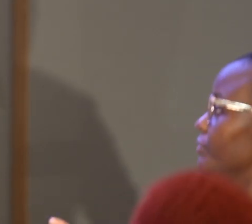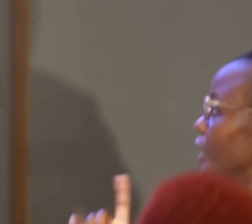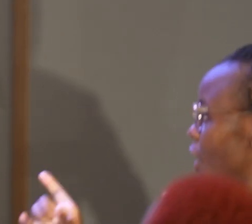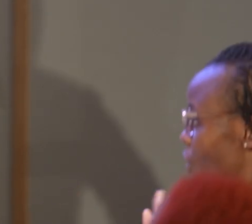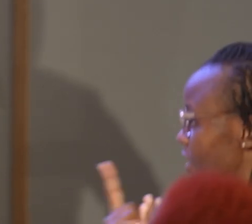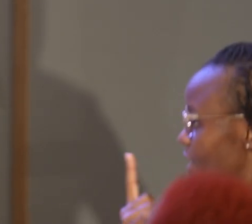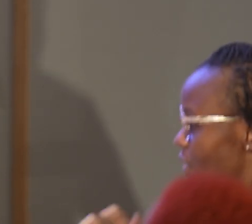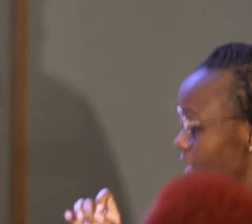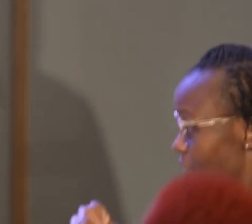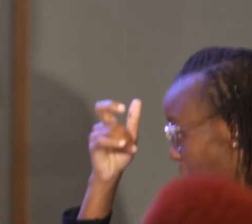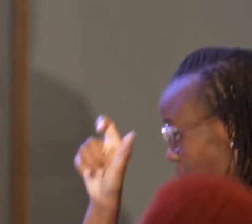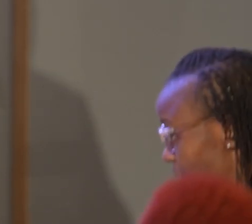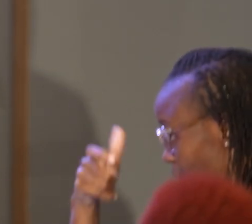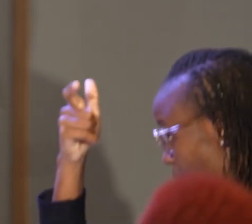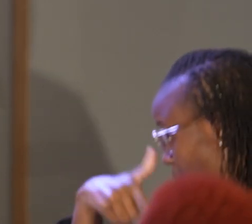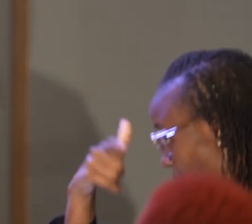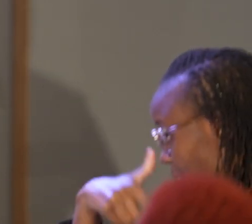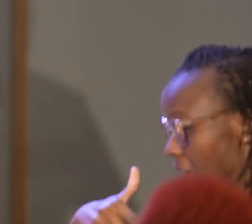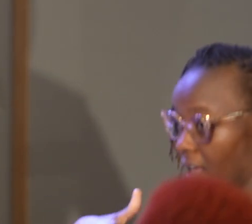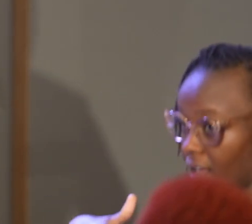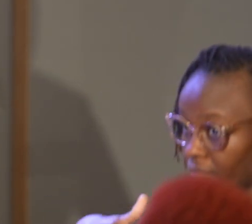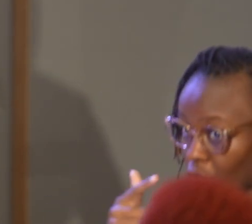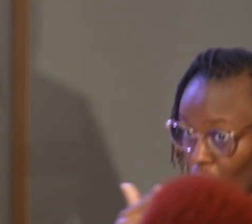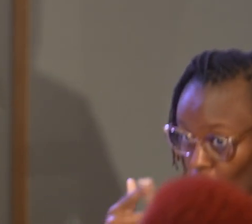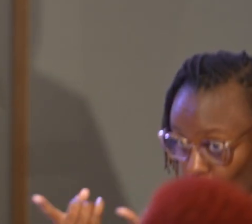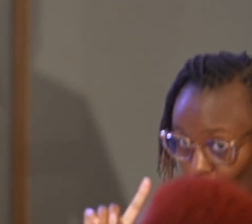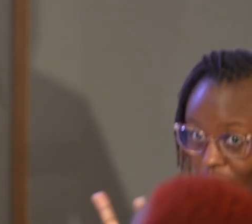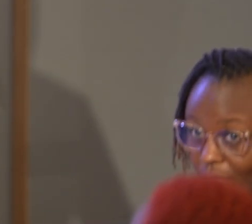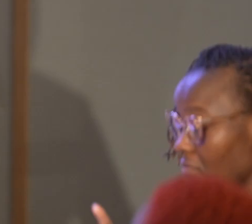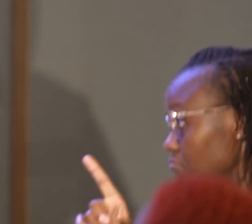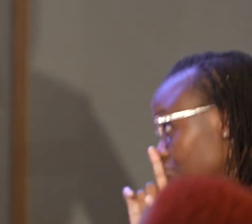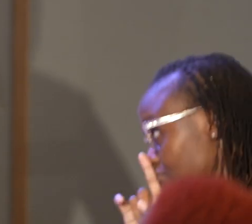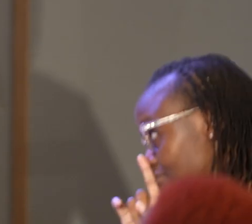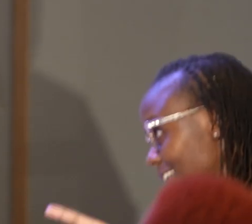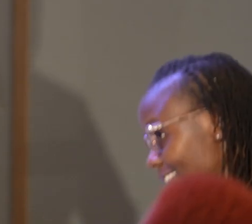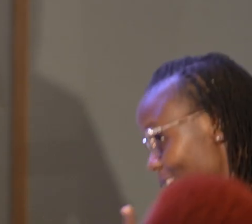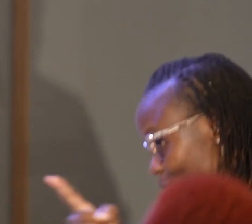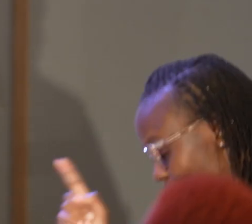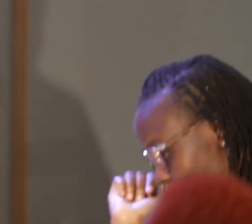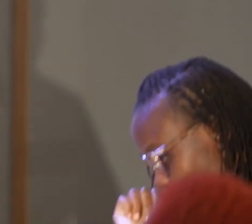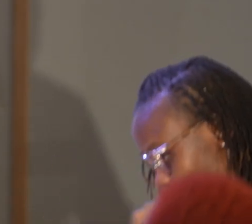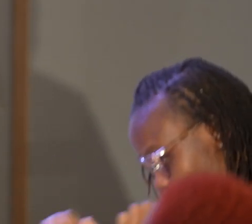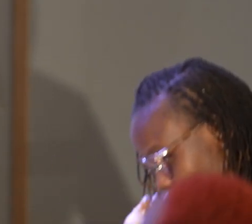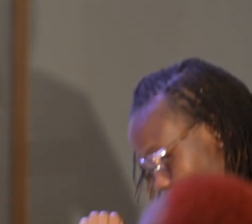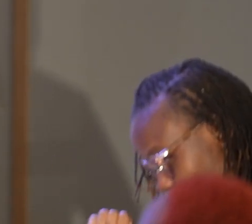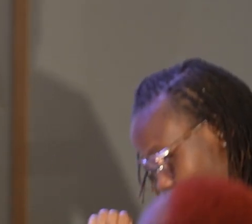if someone who's blind addresses you and you don't respond, then you're liable for an offense.